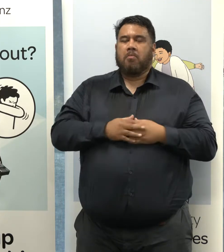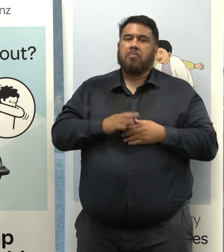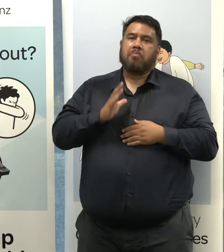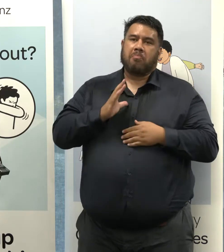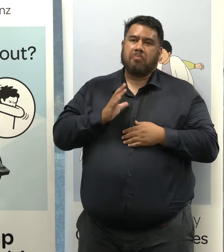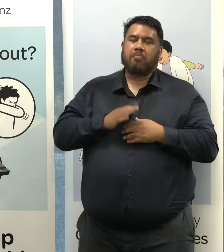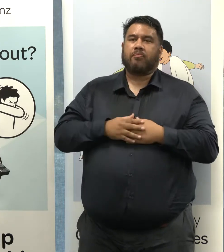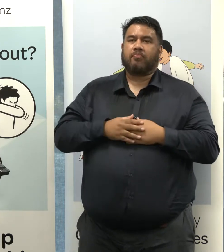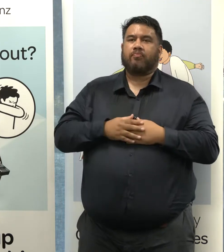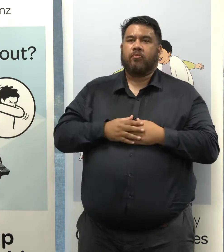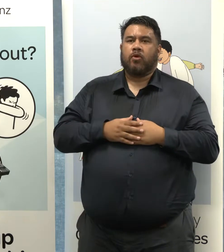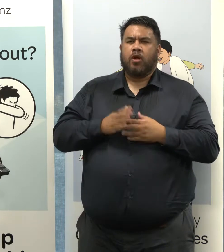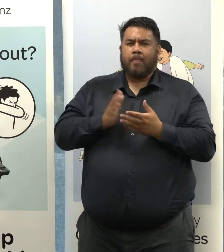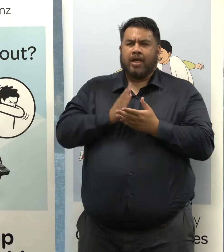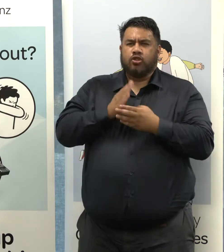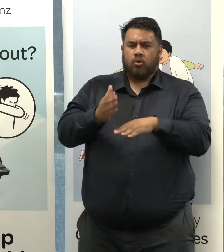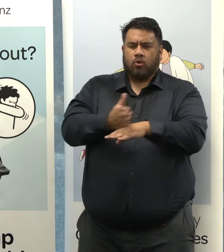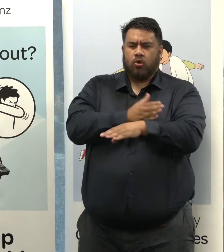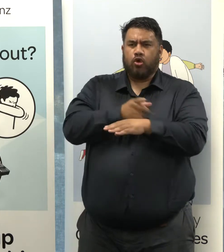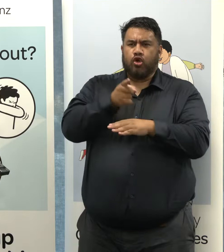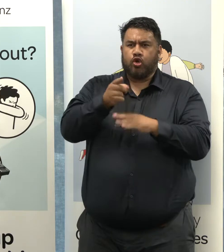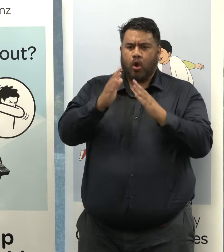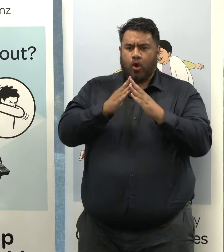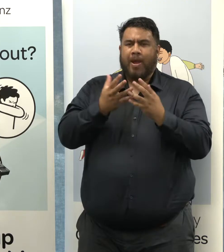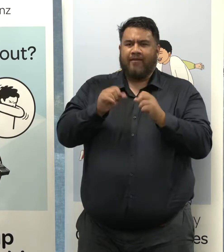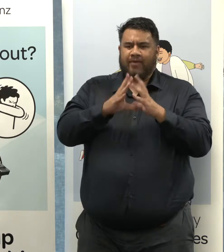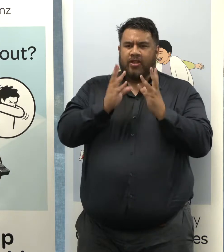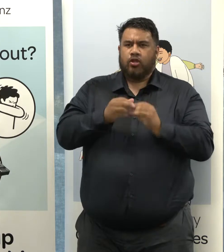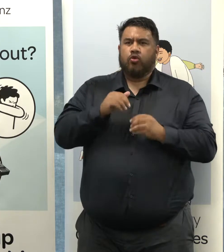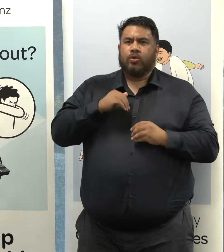you've got what you need at home. If there's